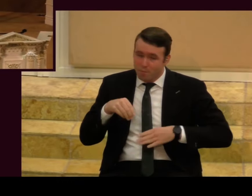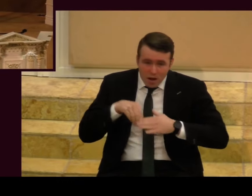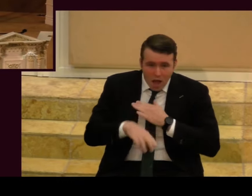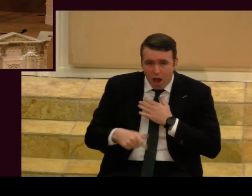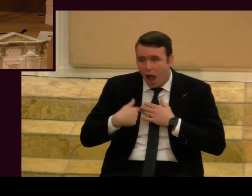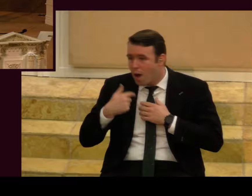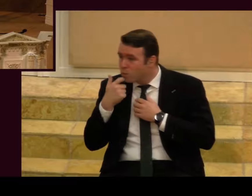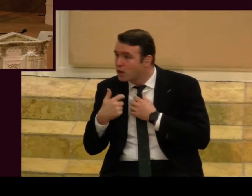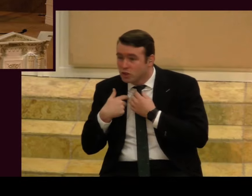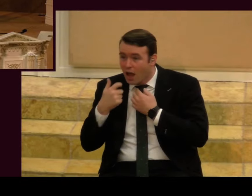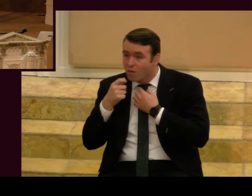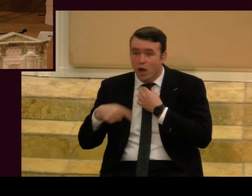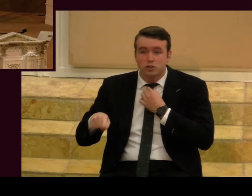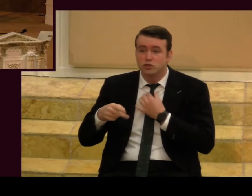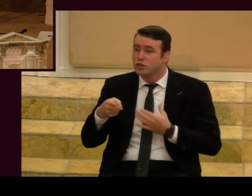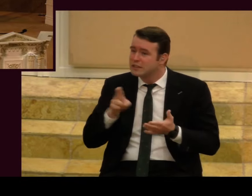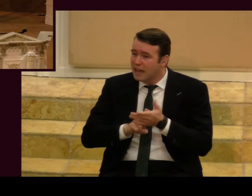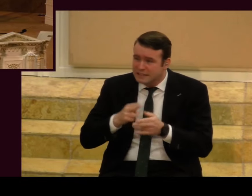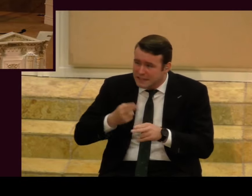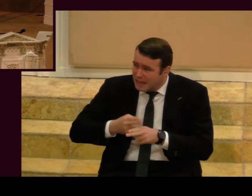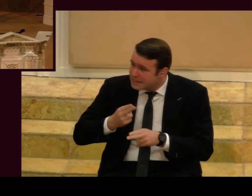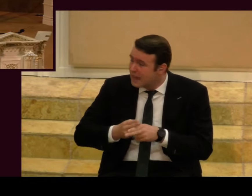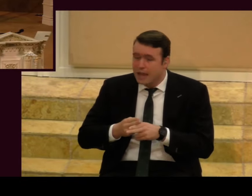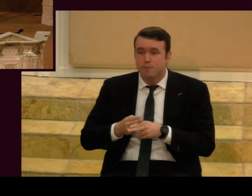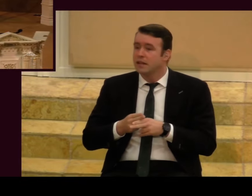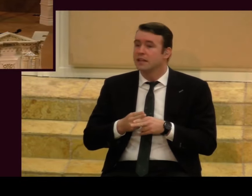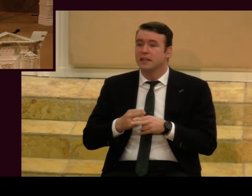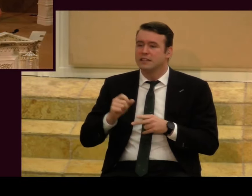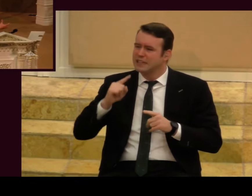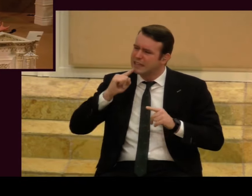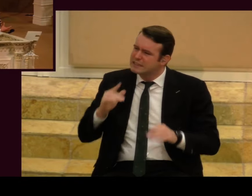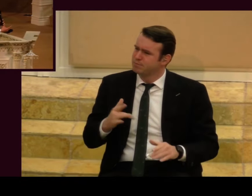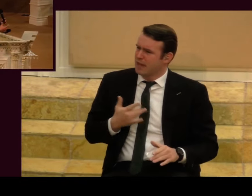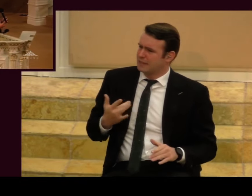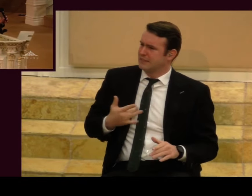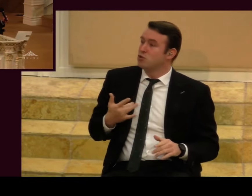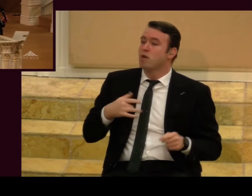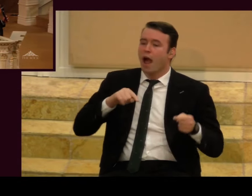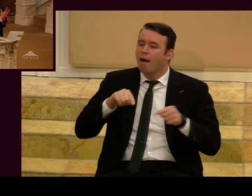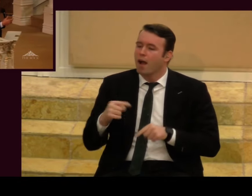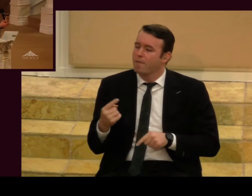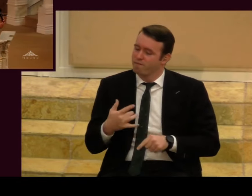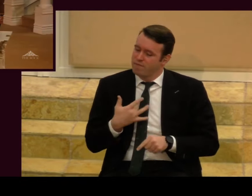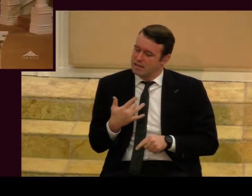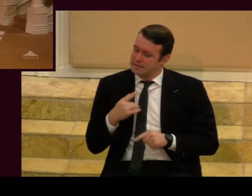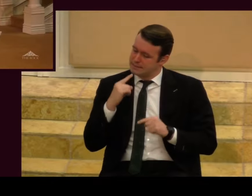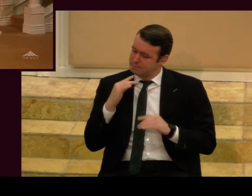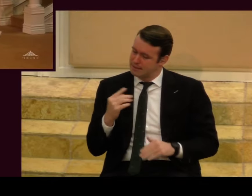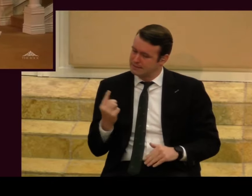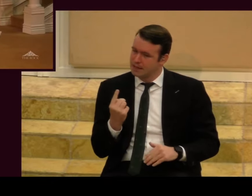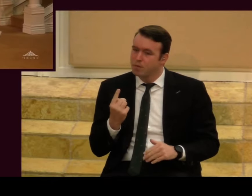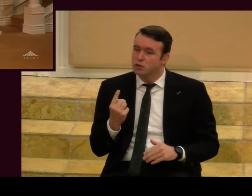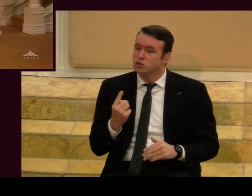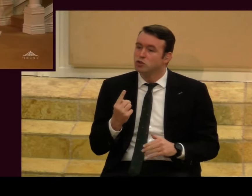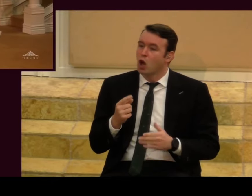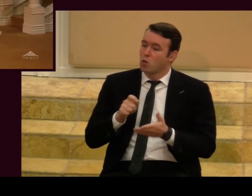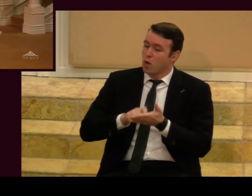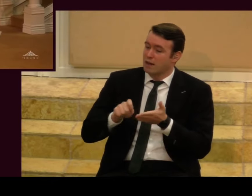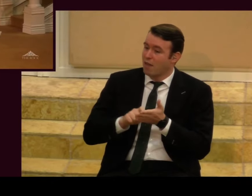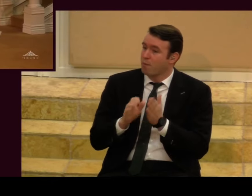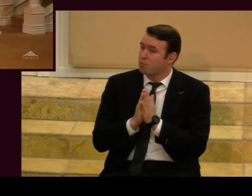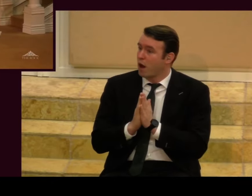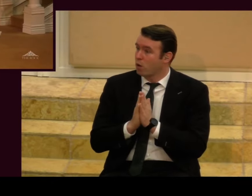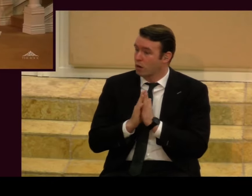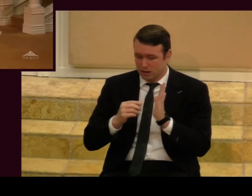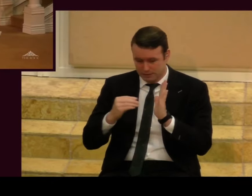I'm logging in. I'm watching, and I've watched you guys sign names. It's expectancy. You got to come expecting, and you write down those prayer requests and